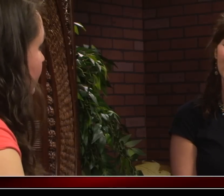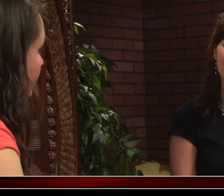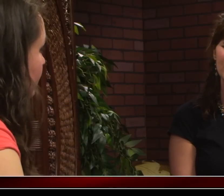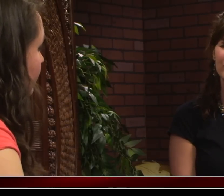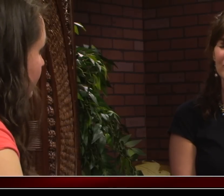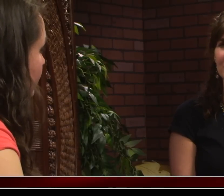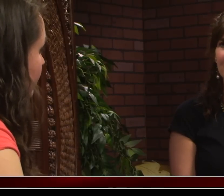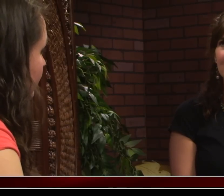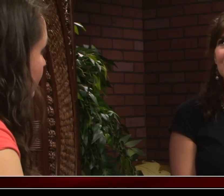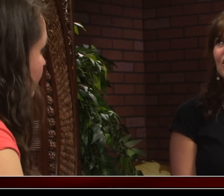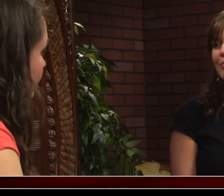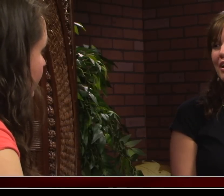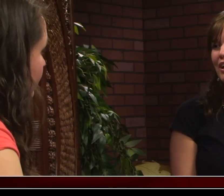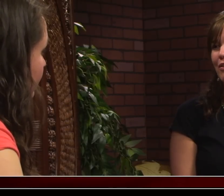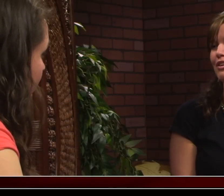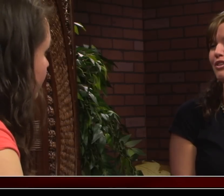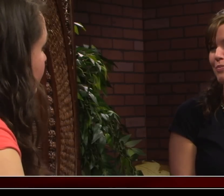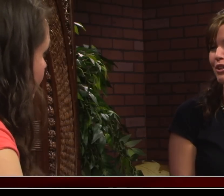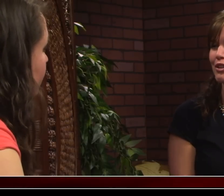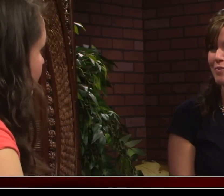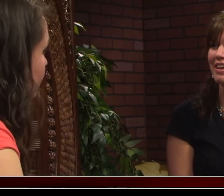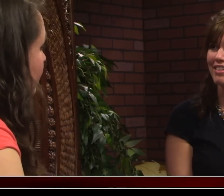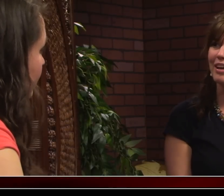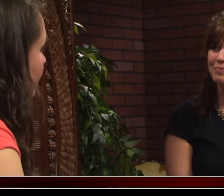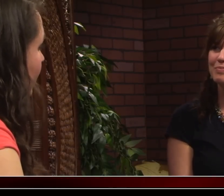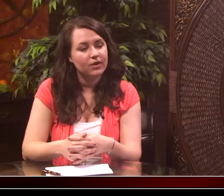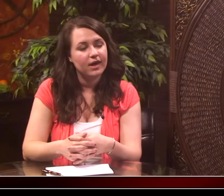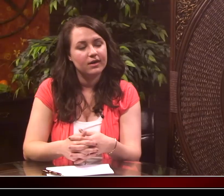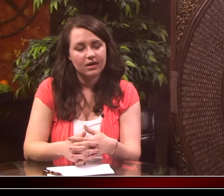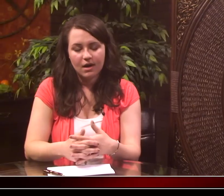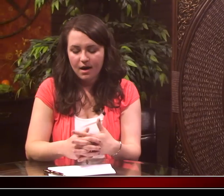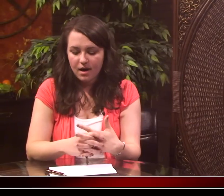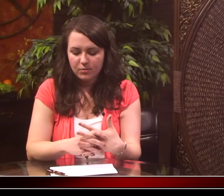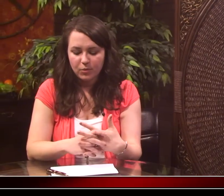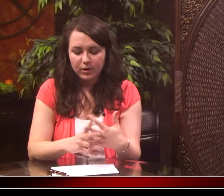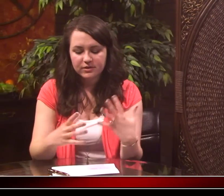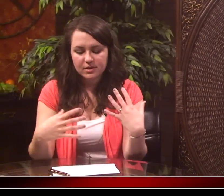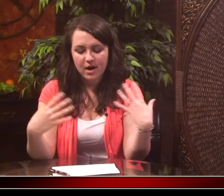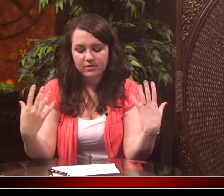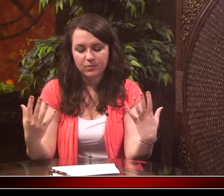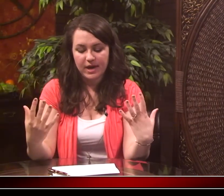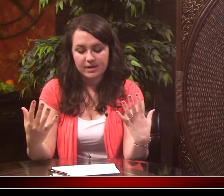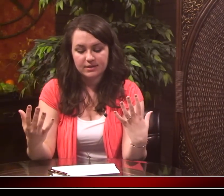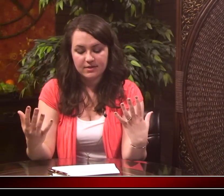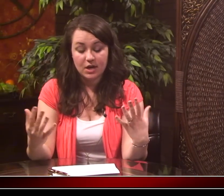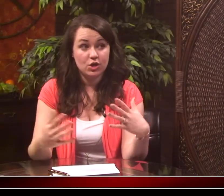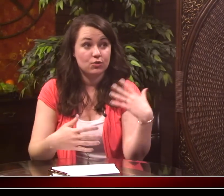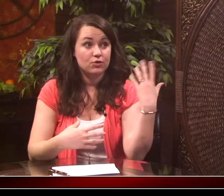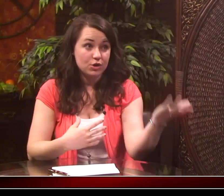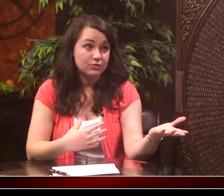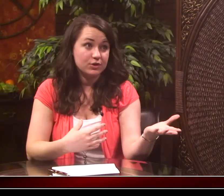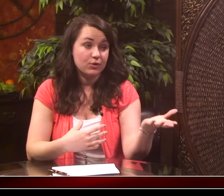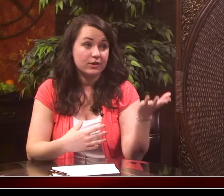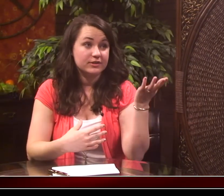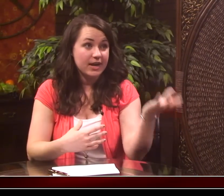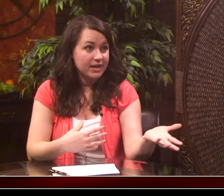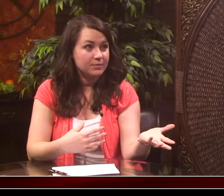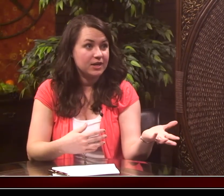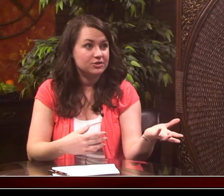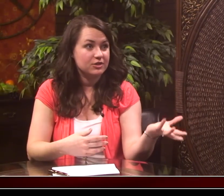spoken sermon or a scripture or something like that. Okay. What are some other ways that you use your signing ministry